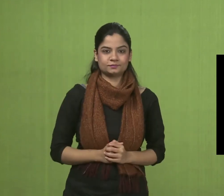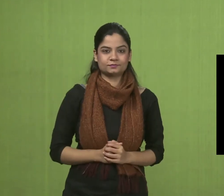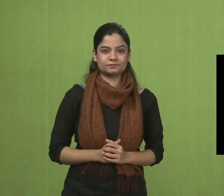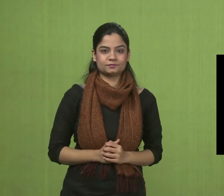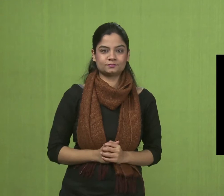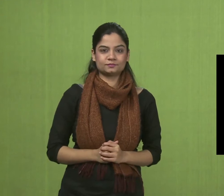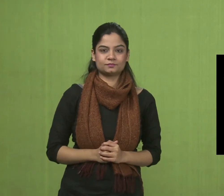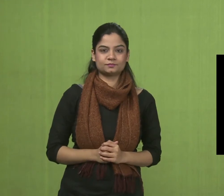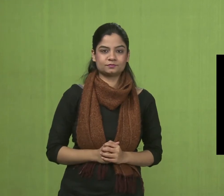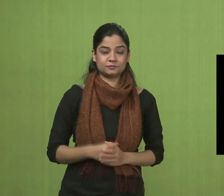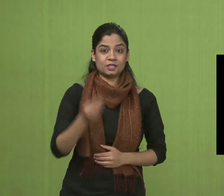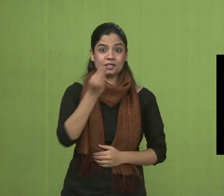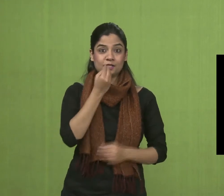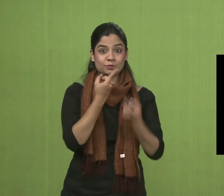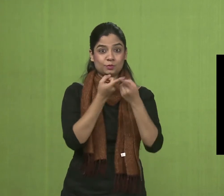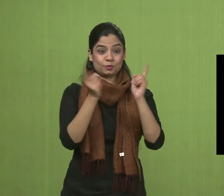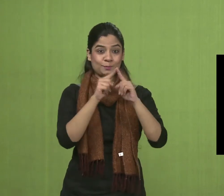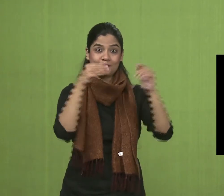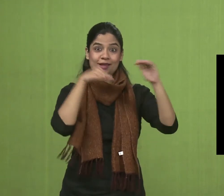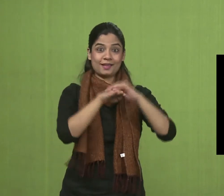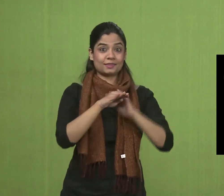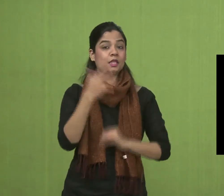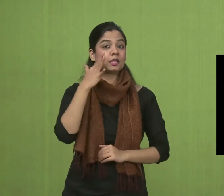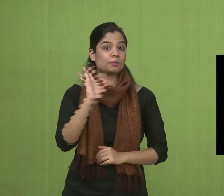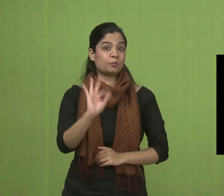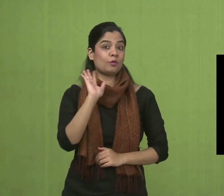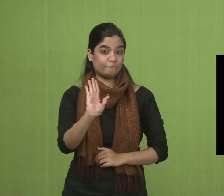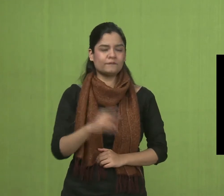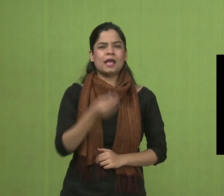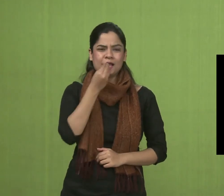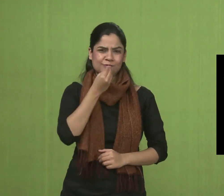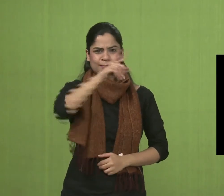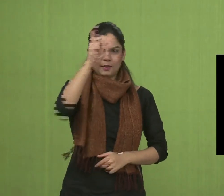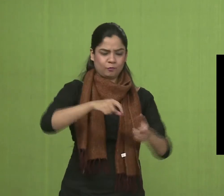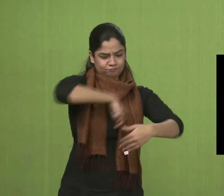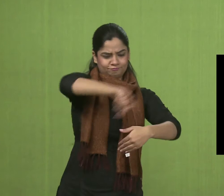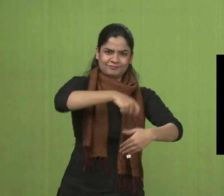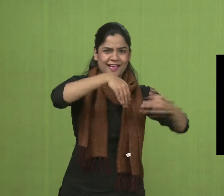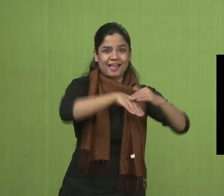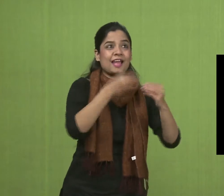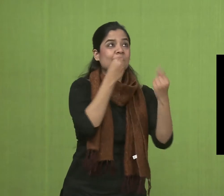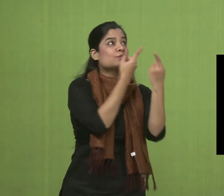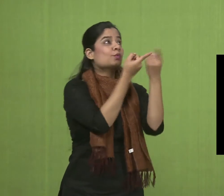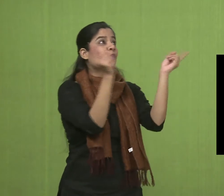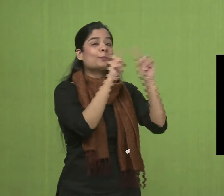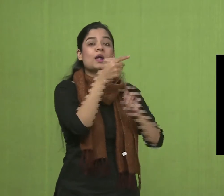Let's discuss about the work center that is in the house, the cooking area. The area which is used for cooking is